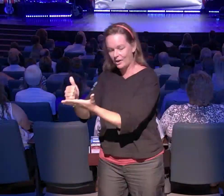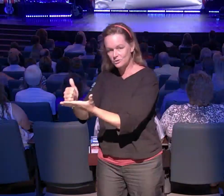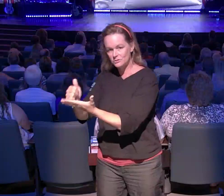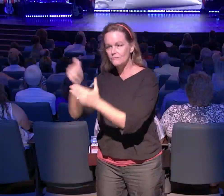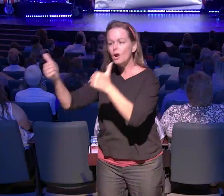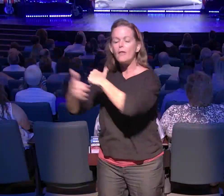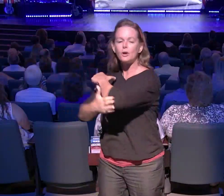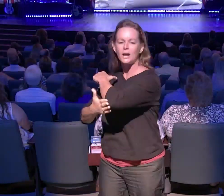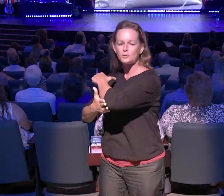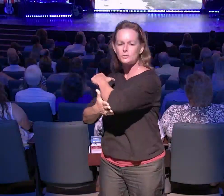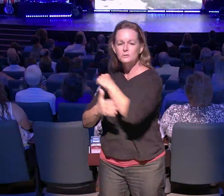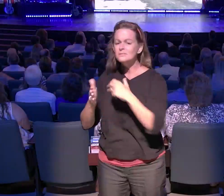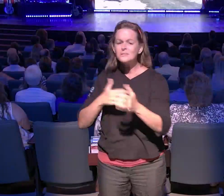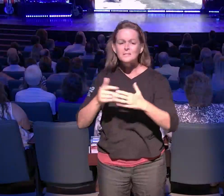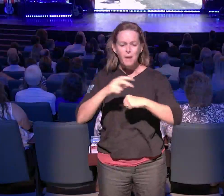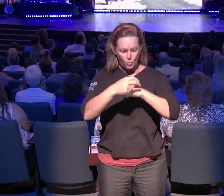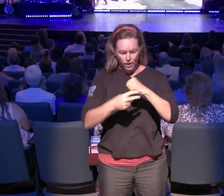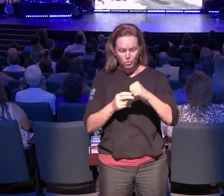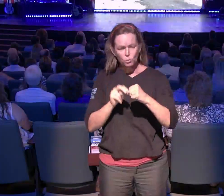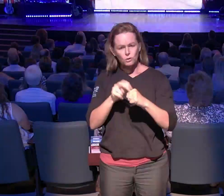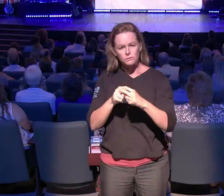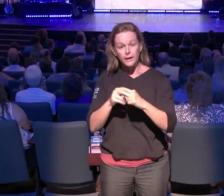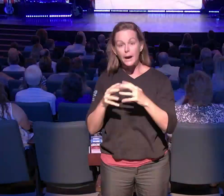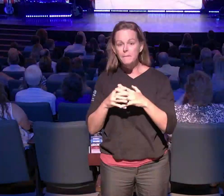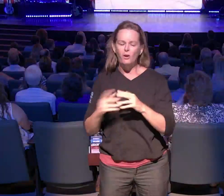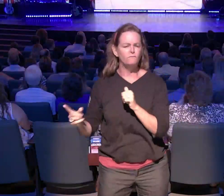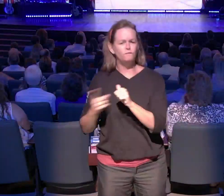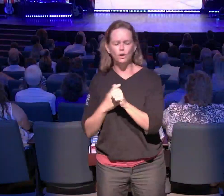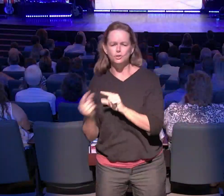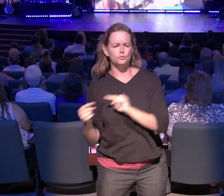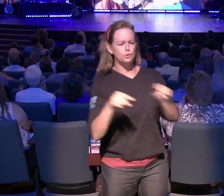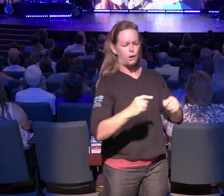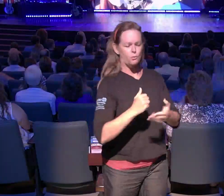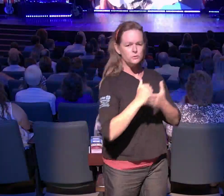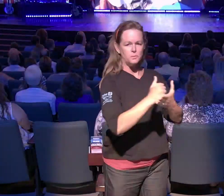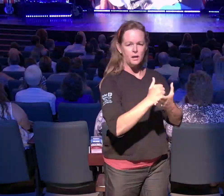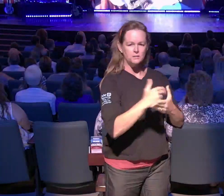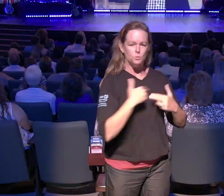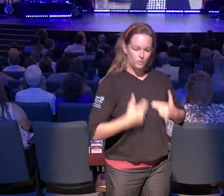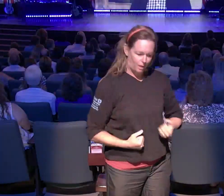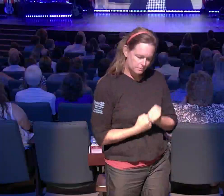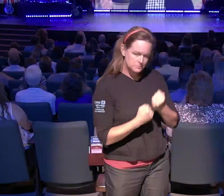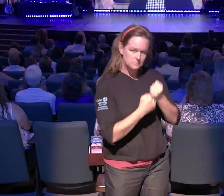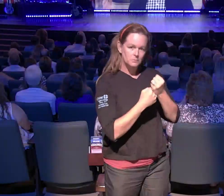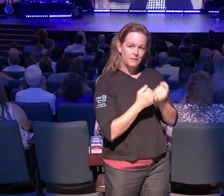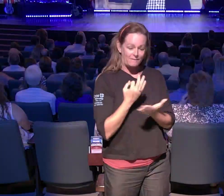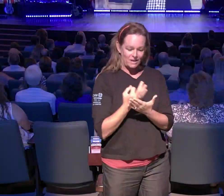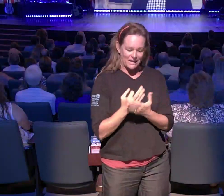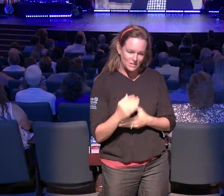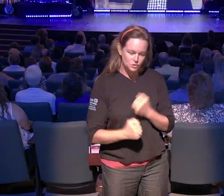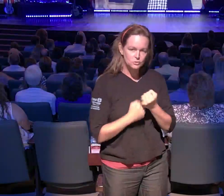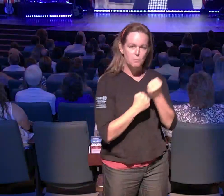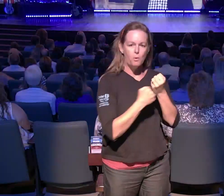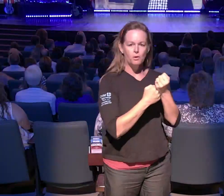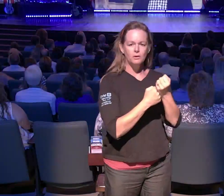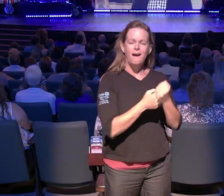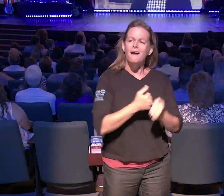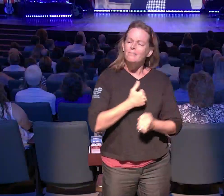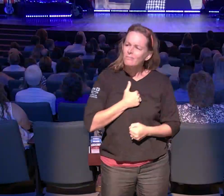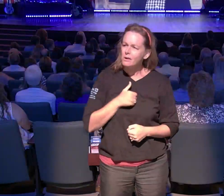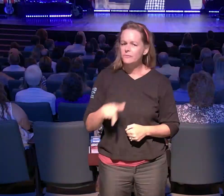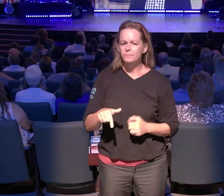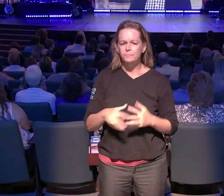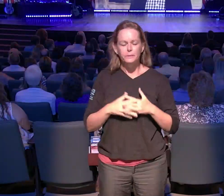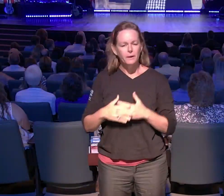the world, Americans are the first to respond with humanitarian aid and financial support. I love our country, land of the